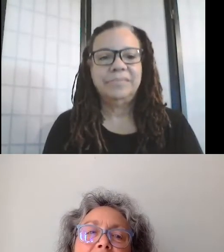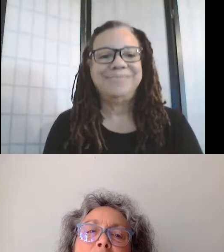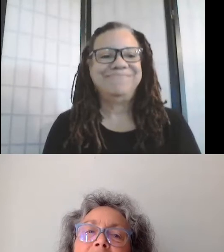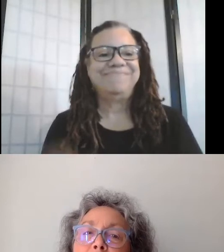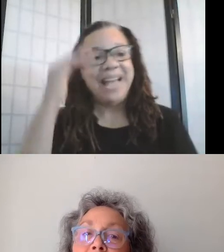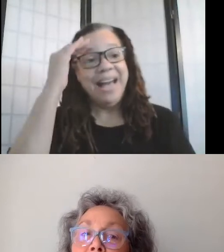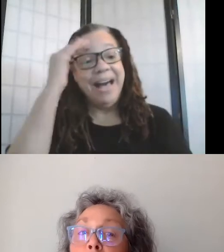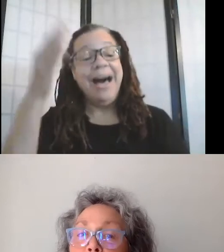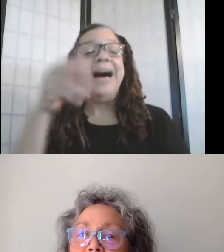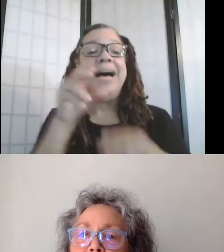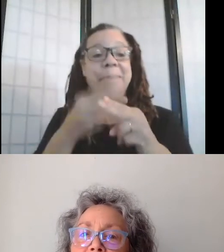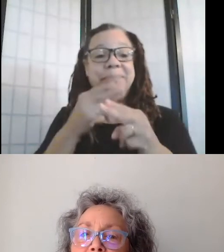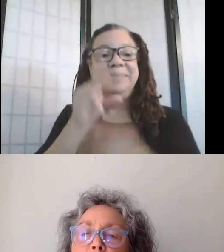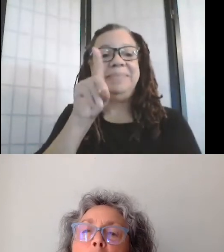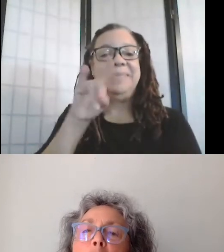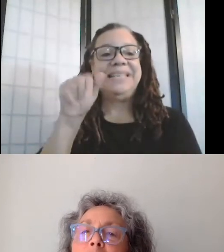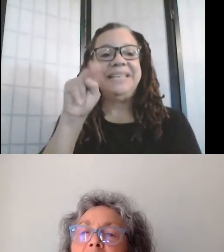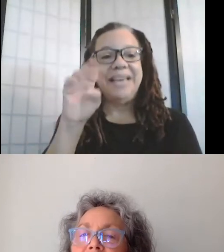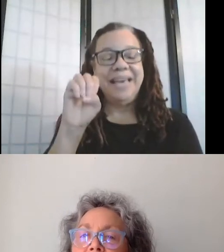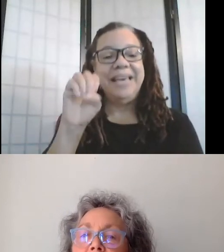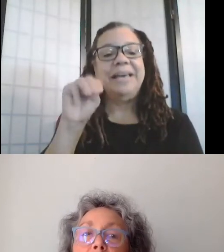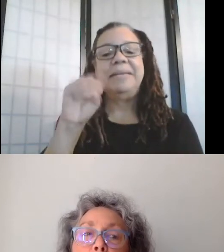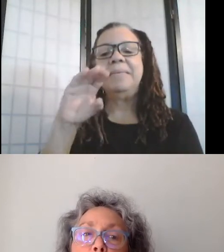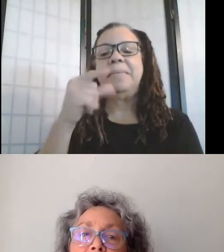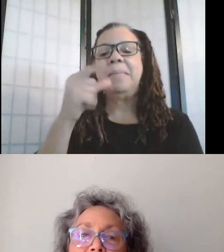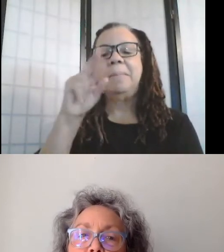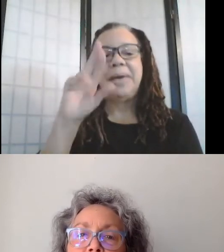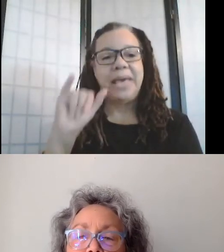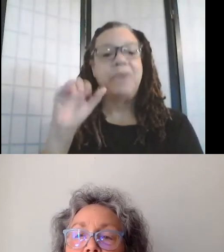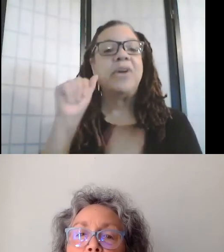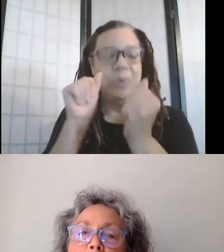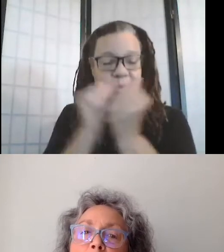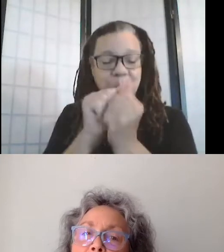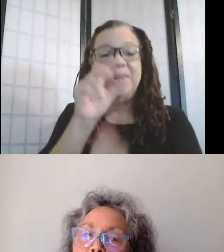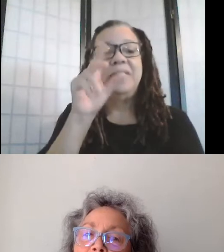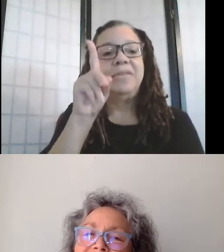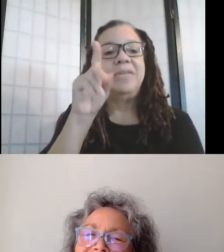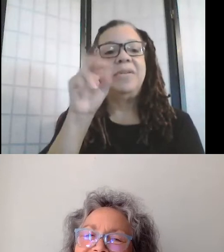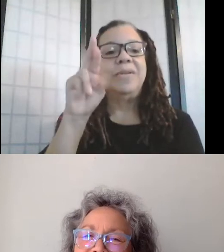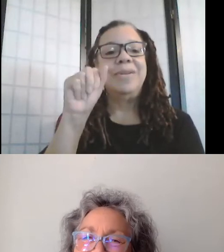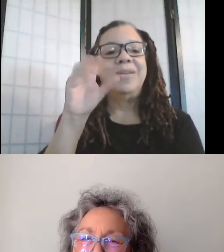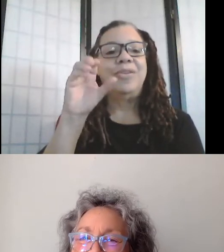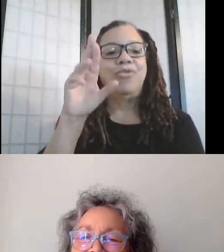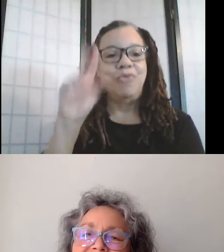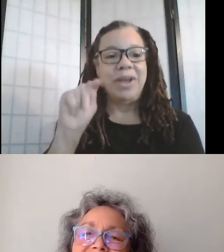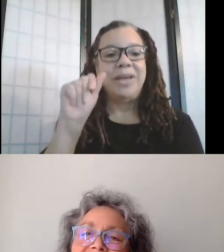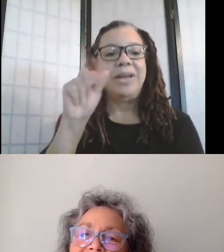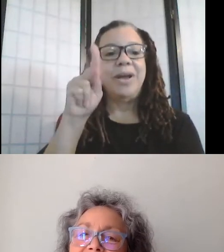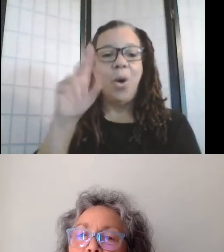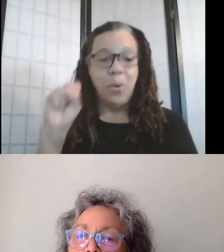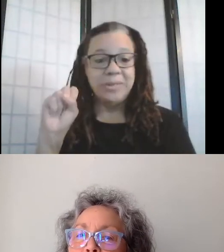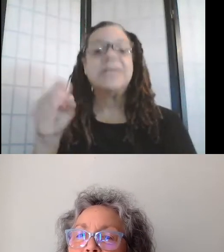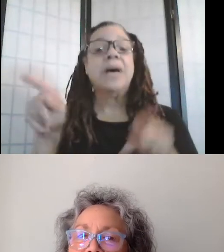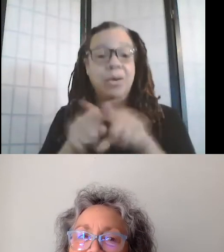Hi, I'm Diane McGarry with Drake Arts. With me today are co-host Tom McGarry, author David Daniel, and